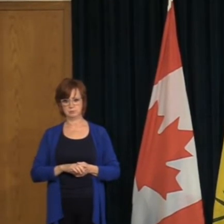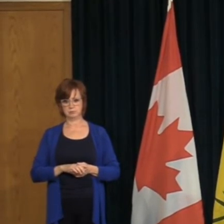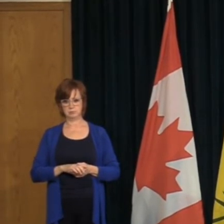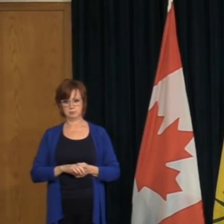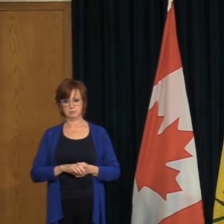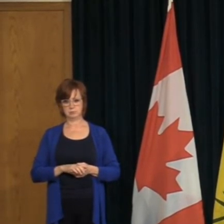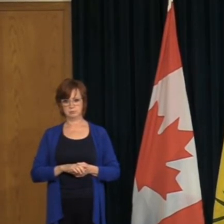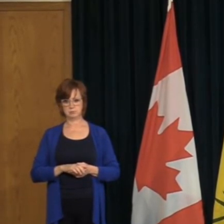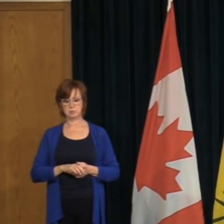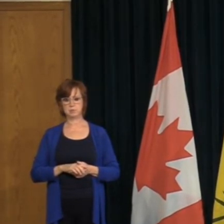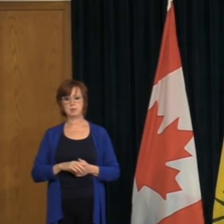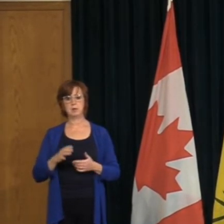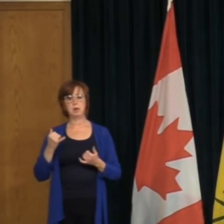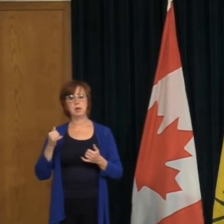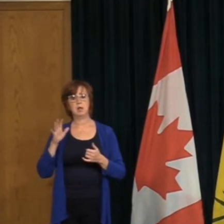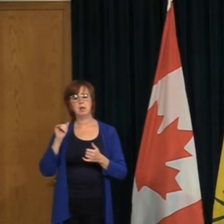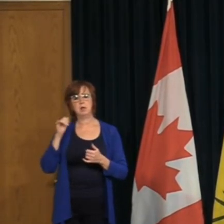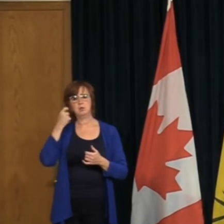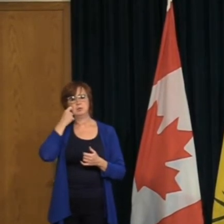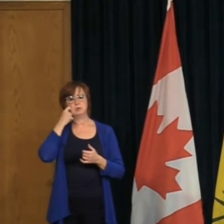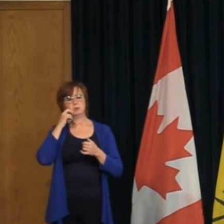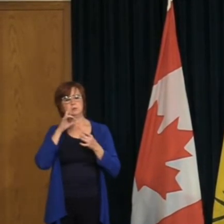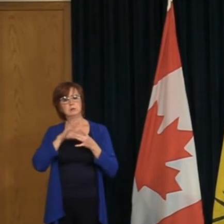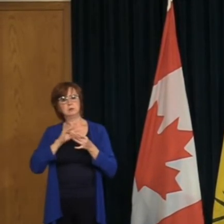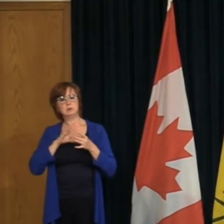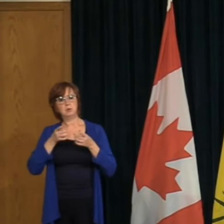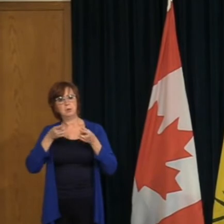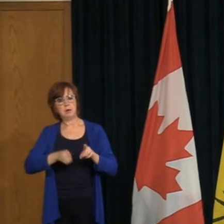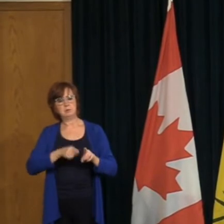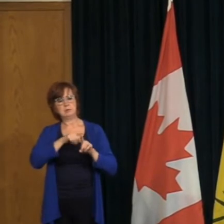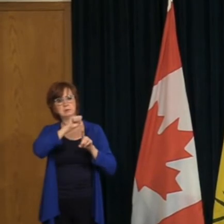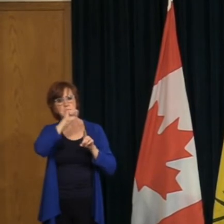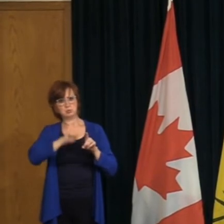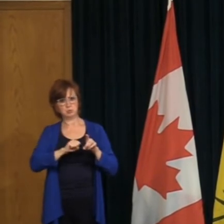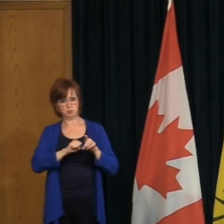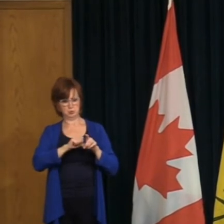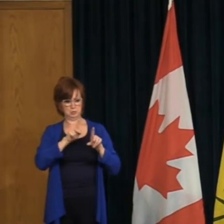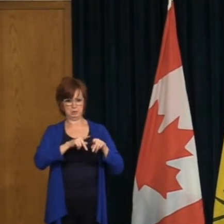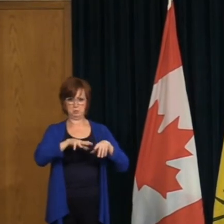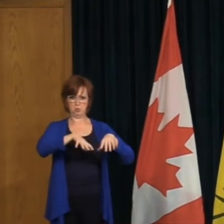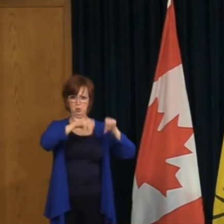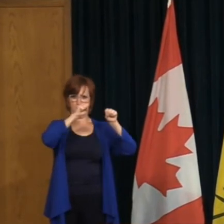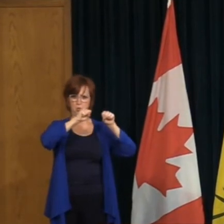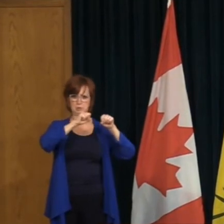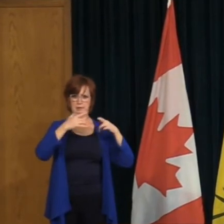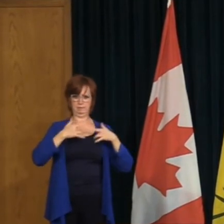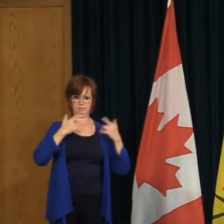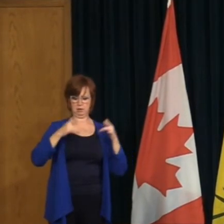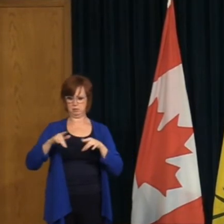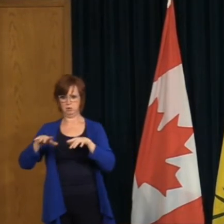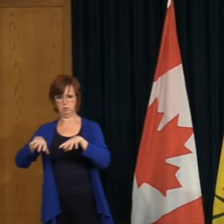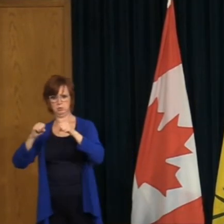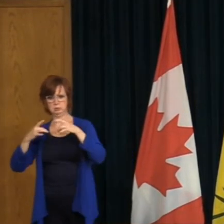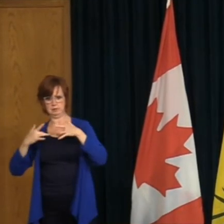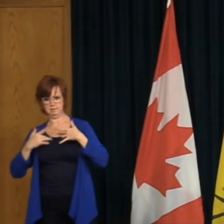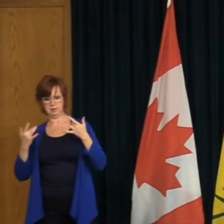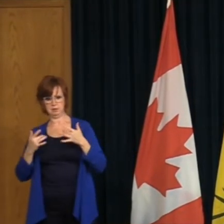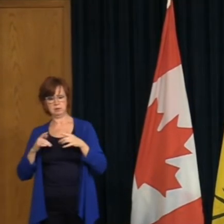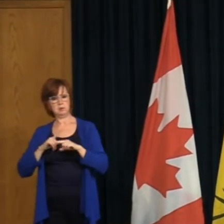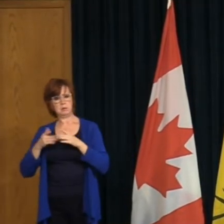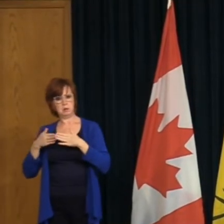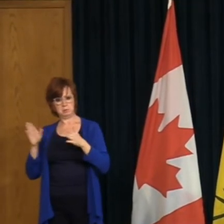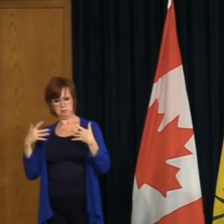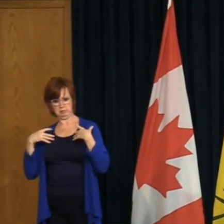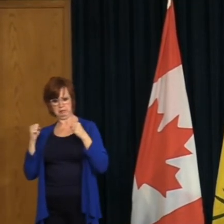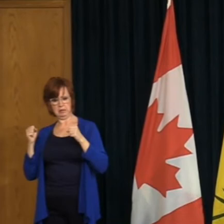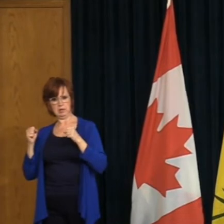the hosts of these two large gatherings in Saskatoon or some of the attendees, right? Like, the limit on gathering has been in place for about 2 months